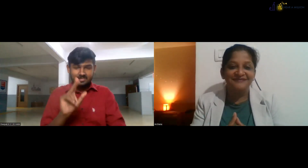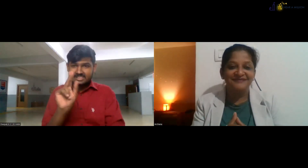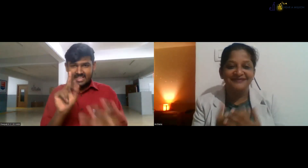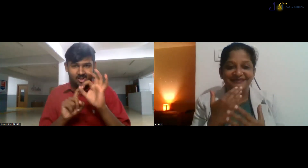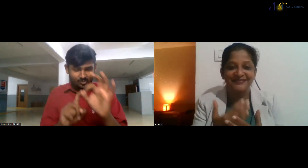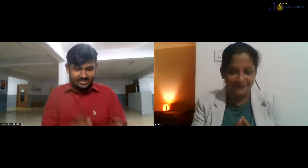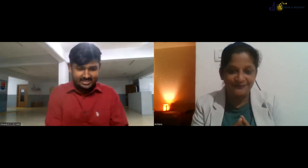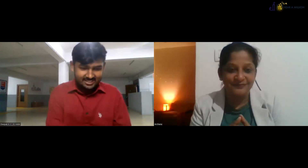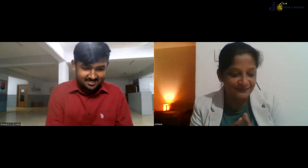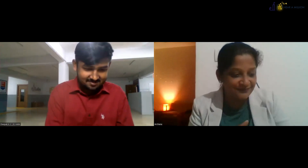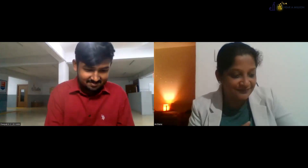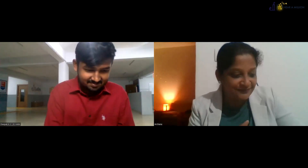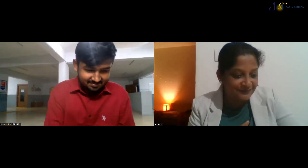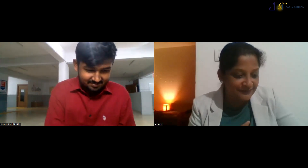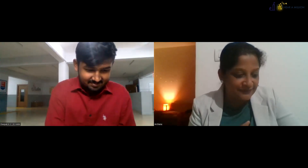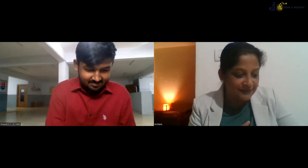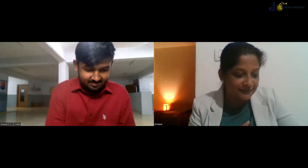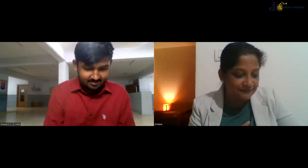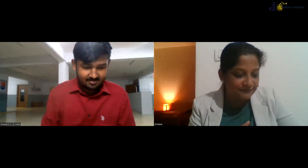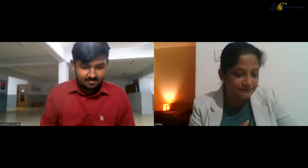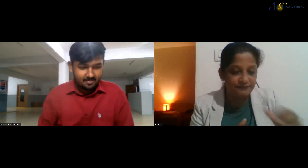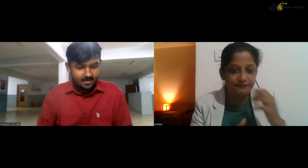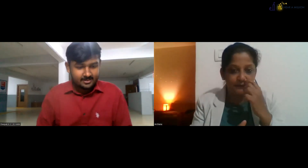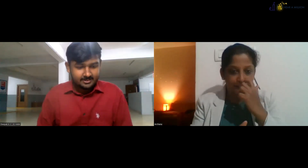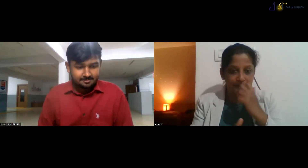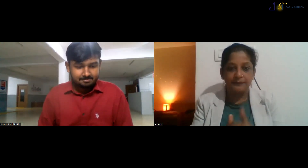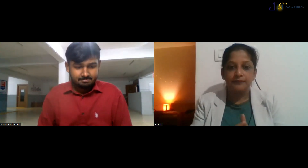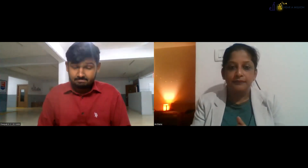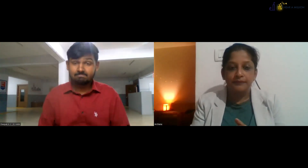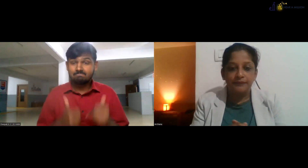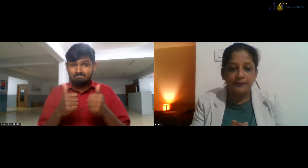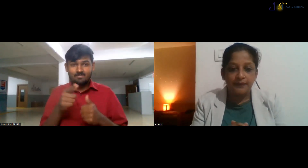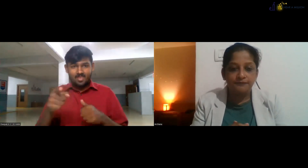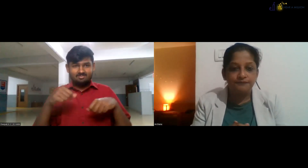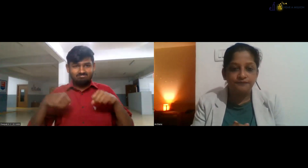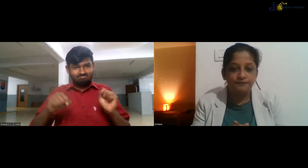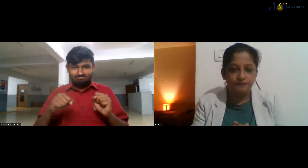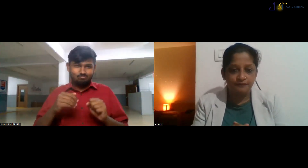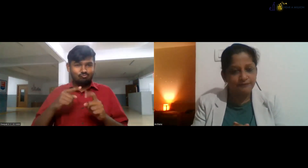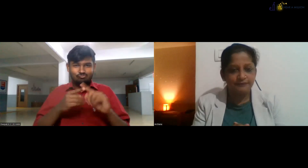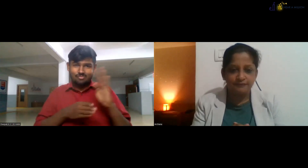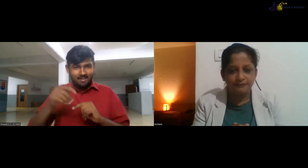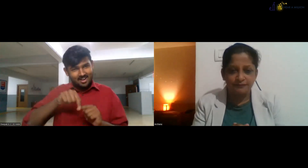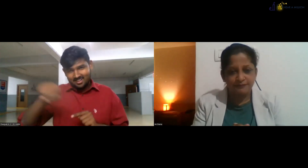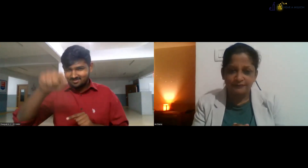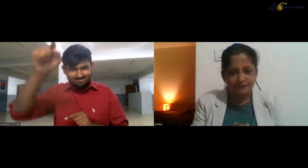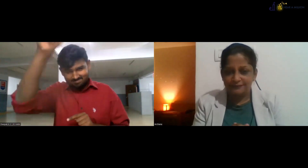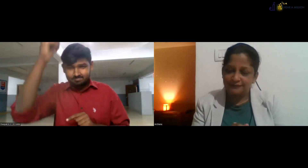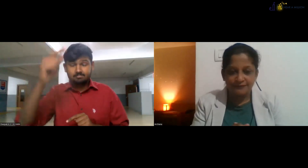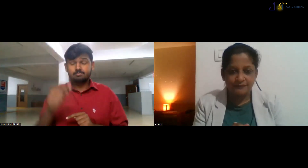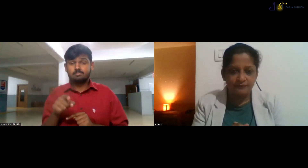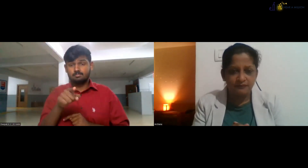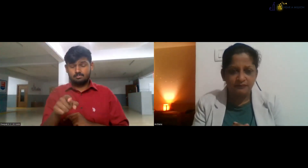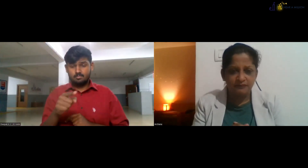felt confident later on. Okay. So I would like to ask you a second questions. So as you ride